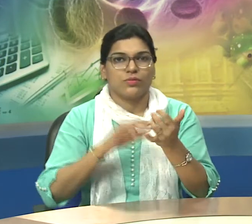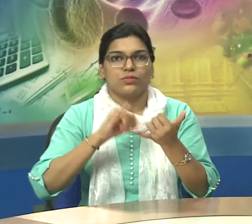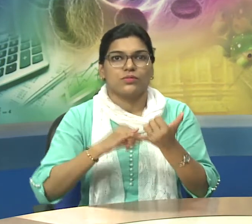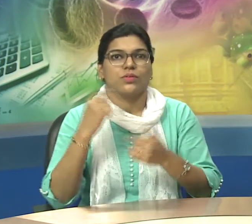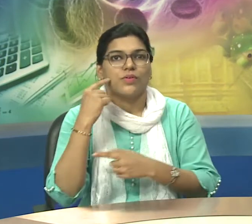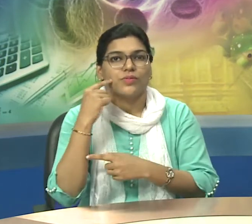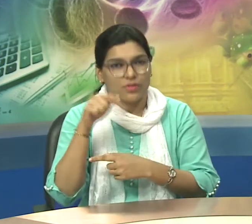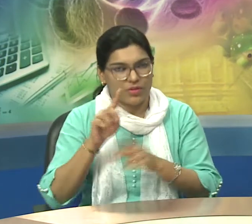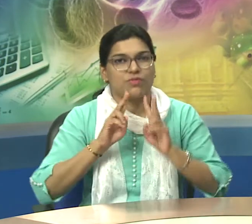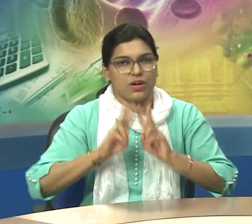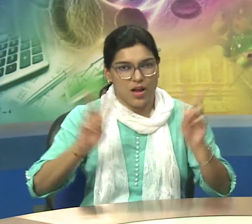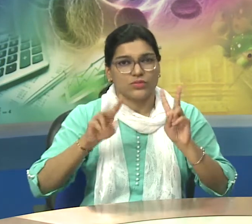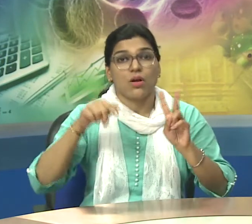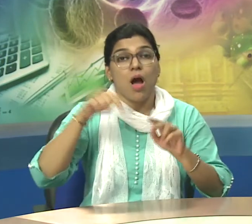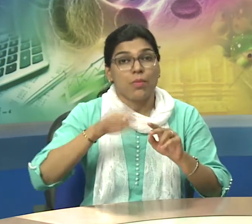moved to